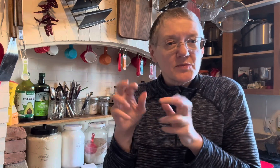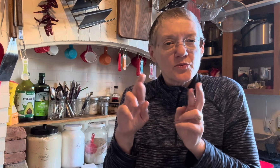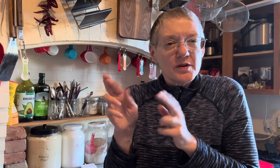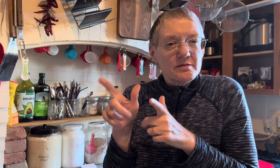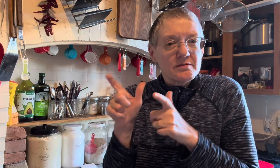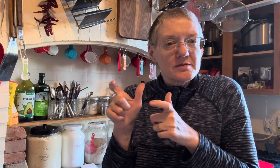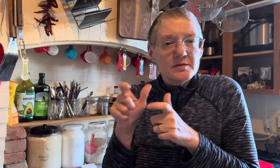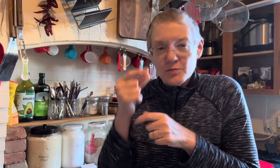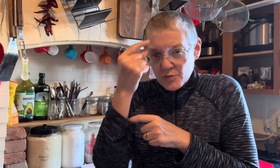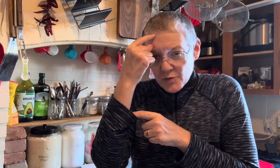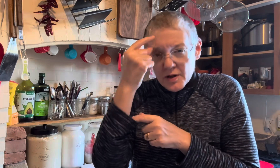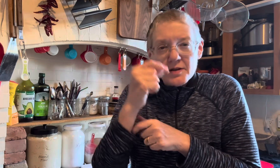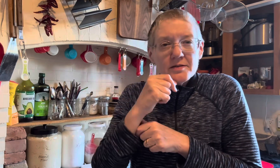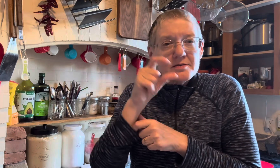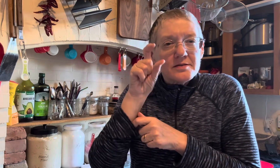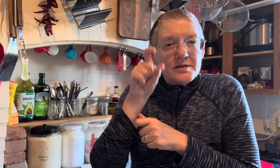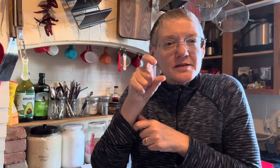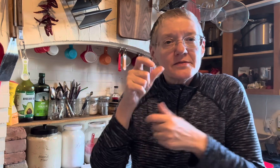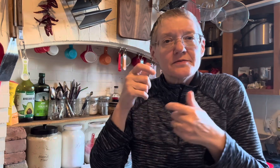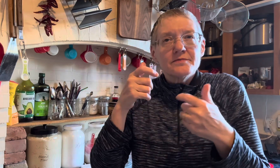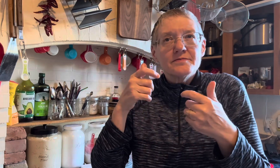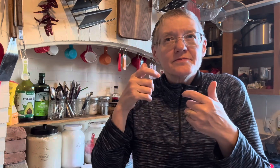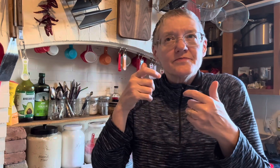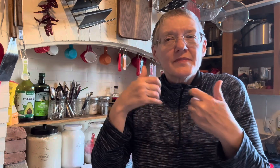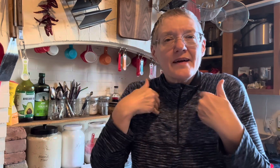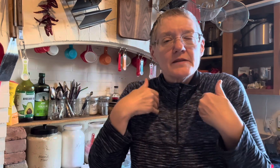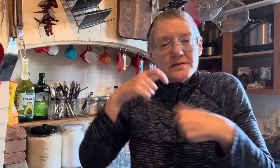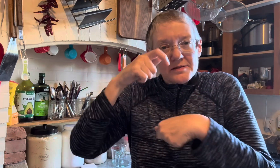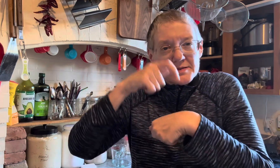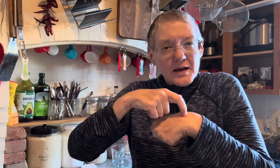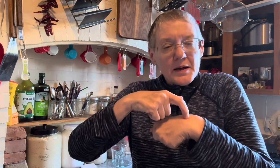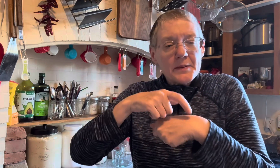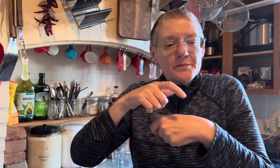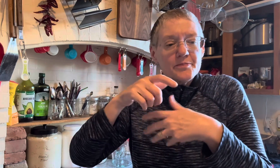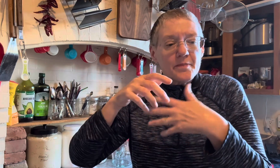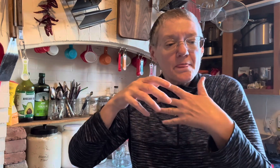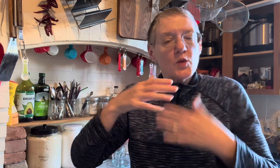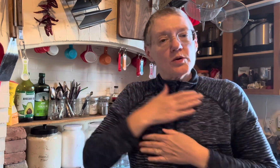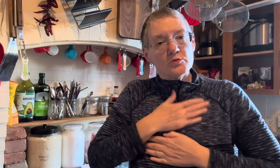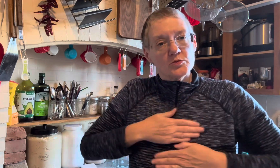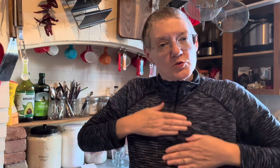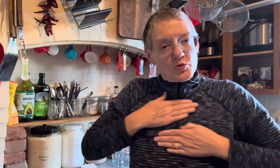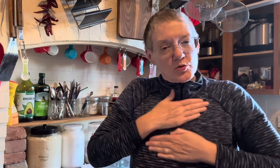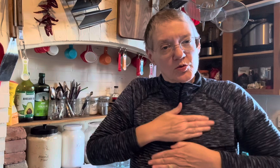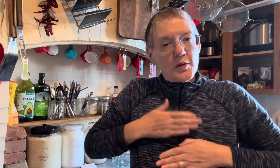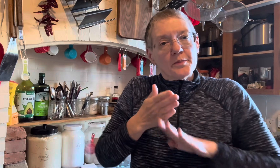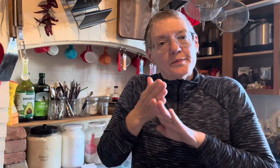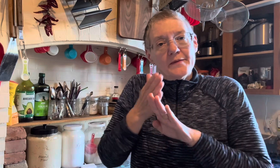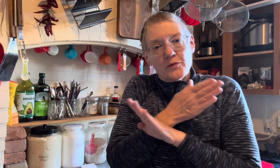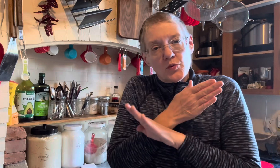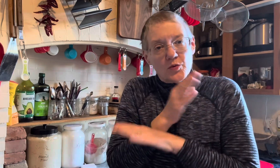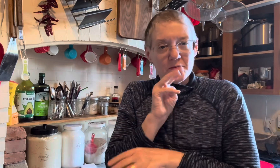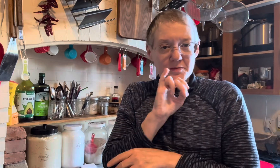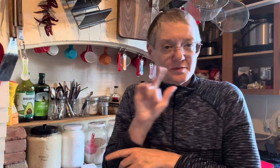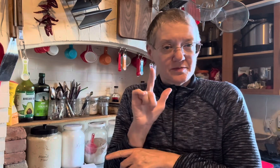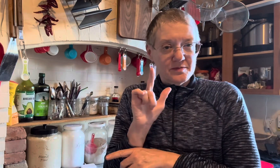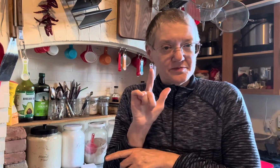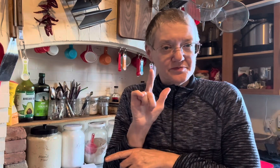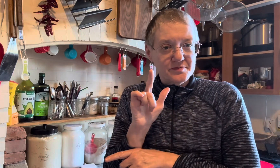microwave it and it's ready real quick, my brain doesn't have the necessary time needed to increase enjoyment before the